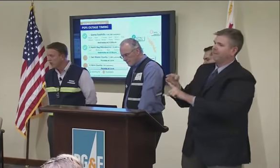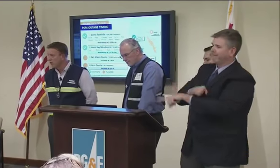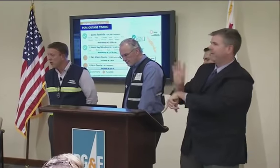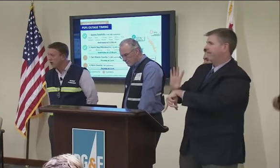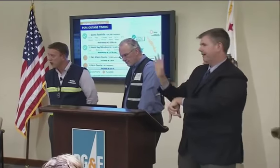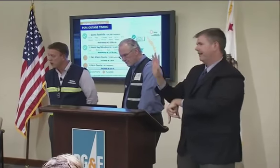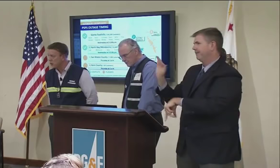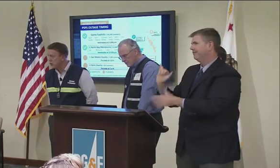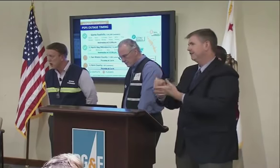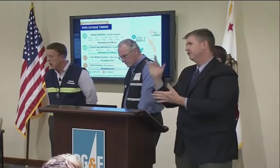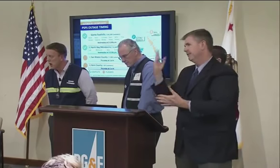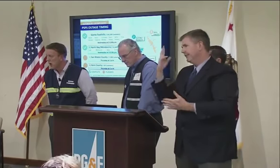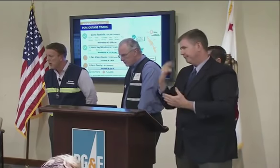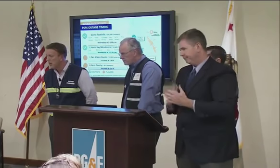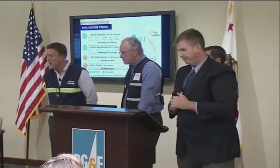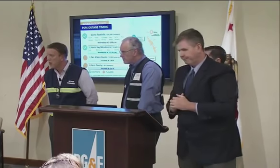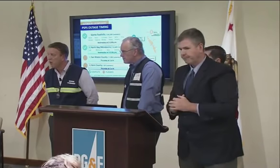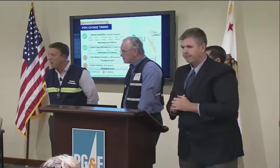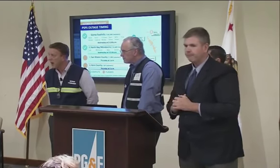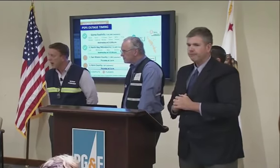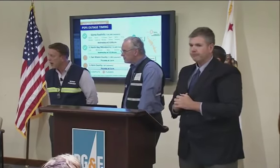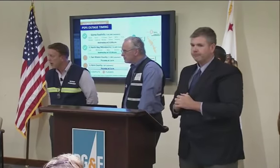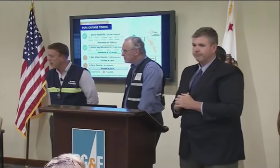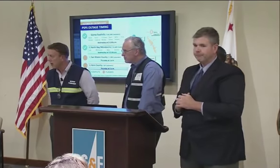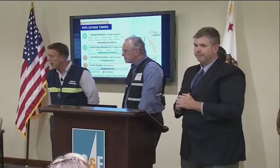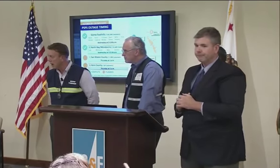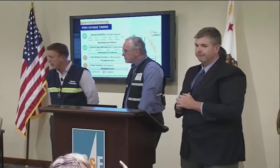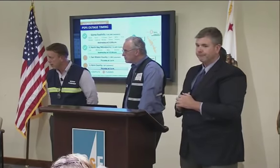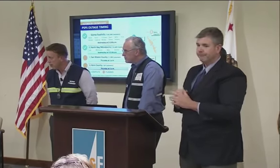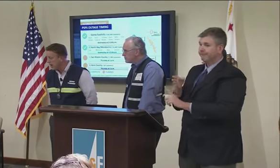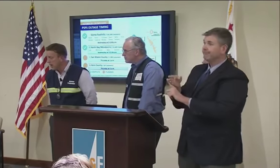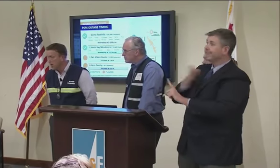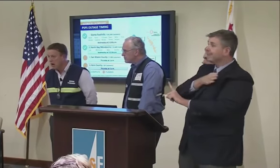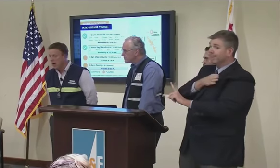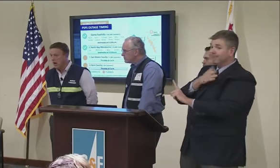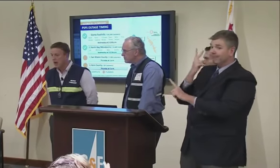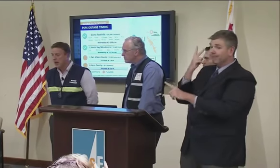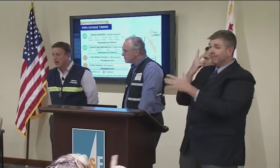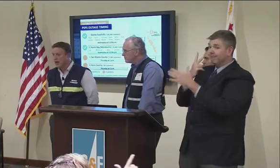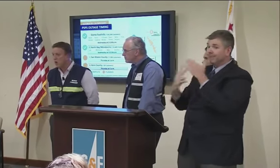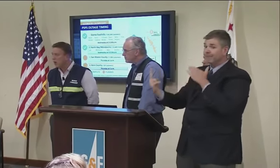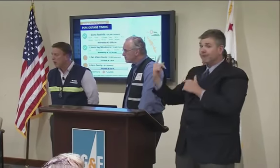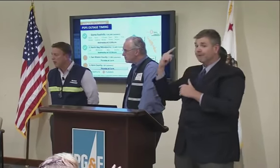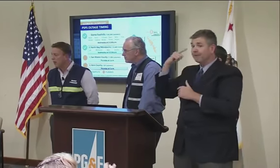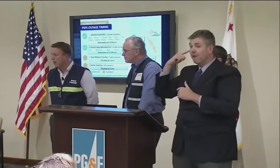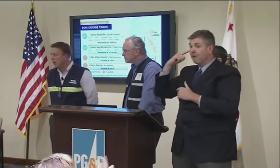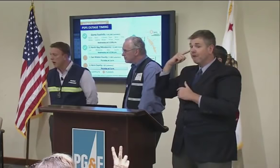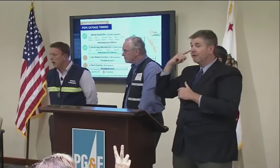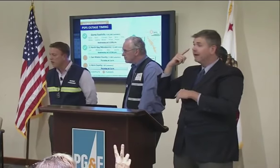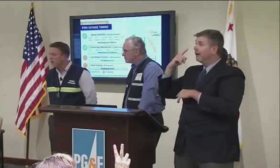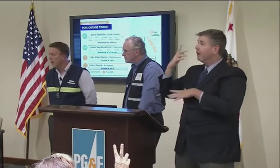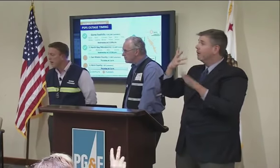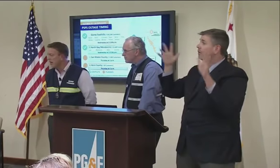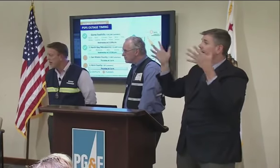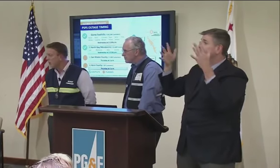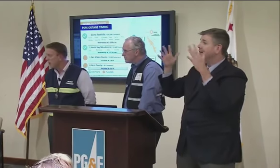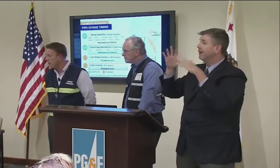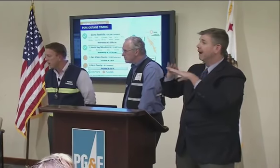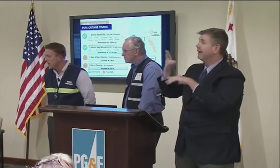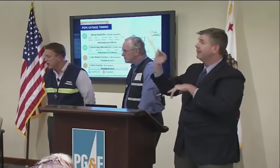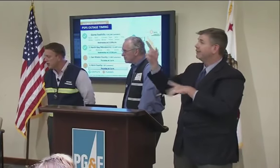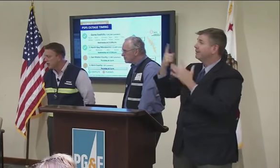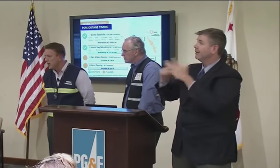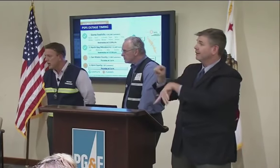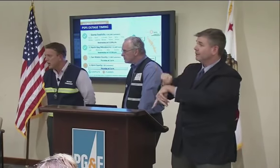region would start at 2 and the North Bay area start at 3. That came with the understanding that if